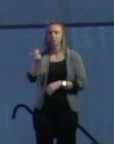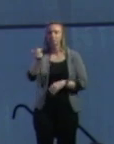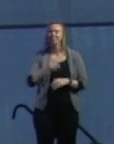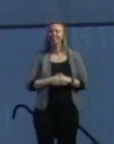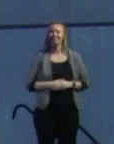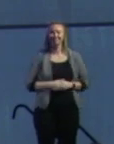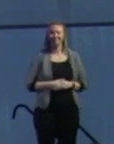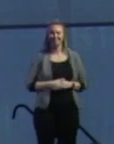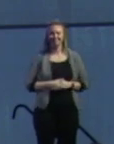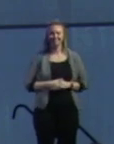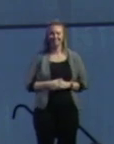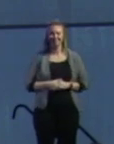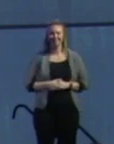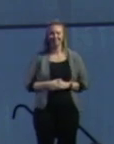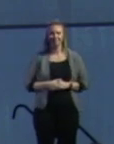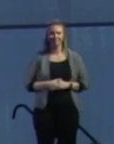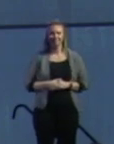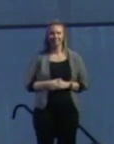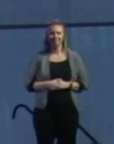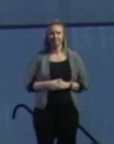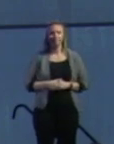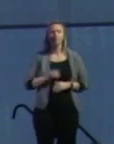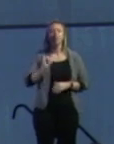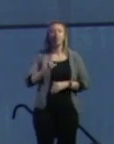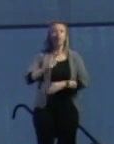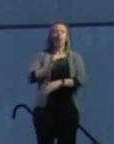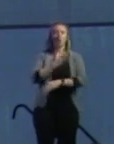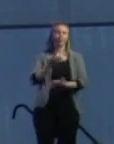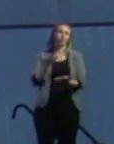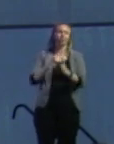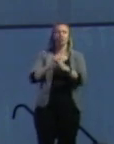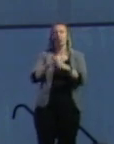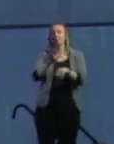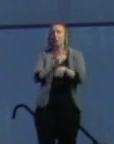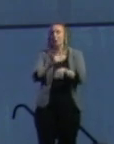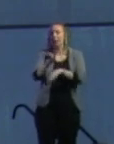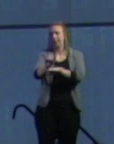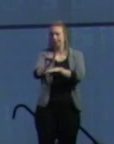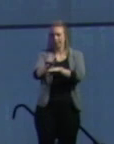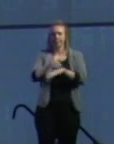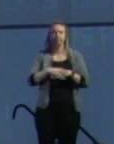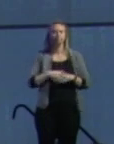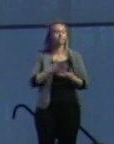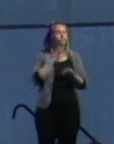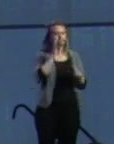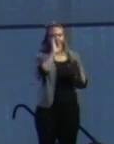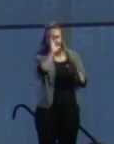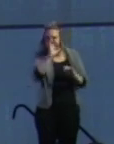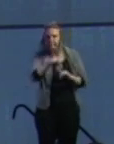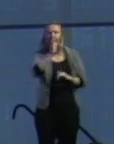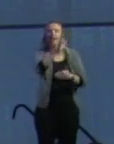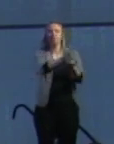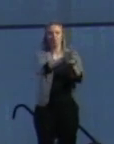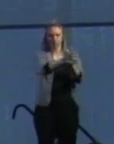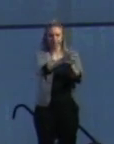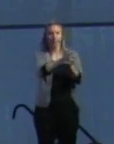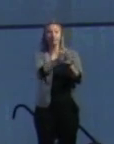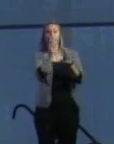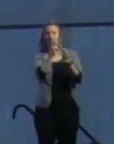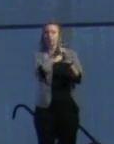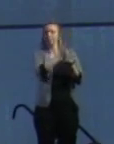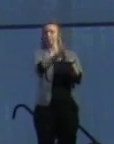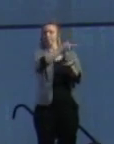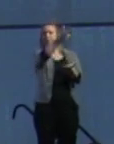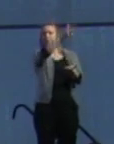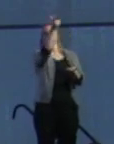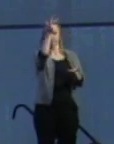But the concert is probably at 9 p.m. We find a parking spot in a parking garage.